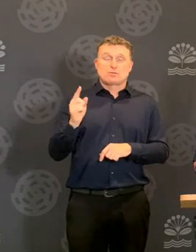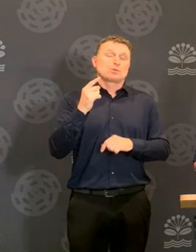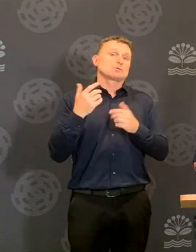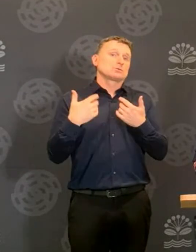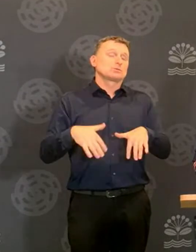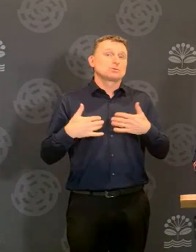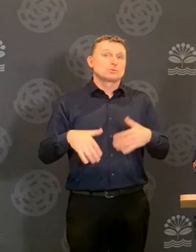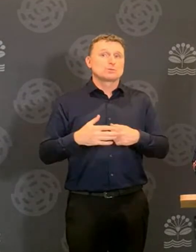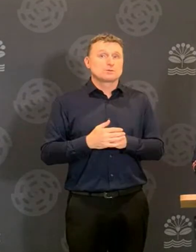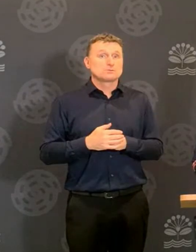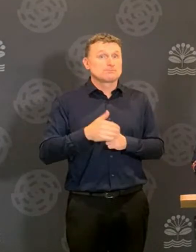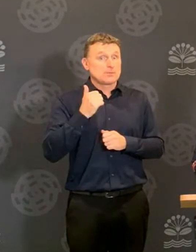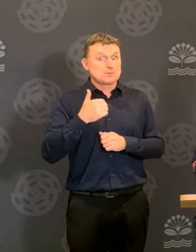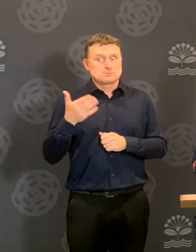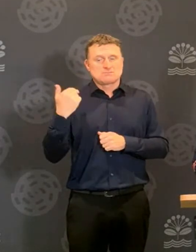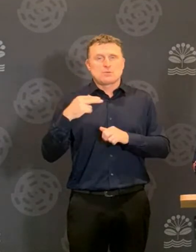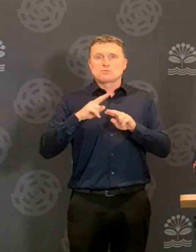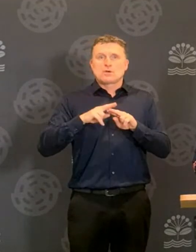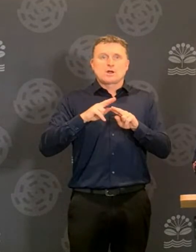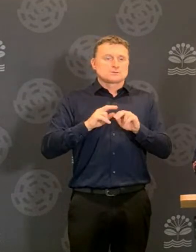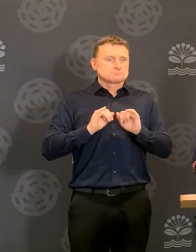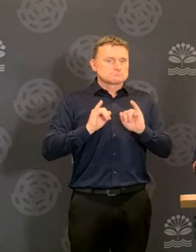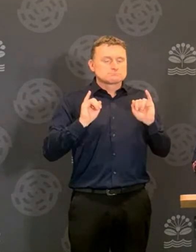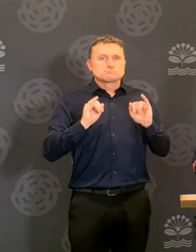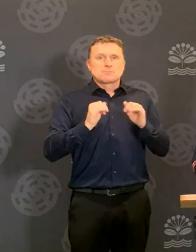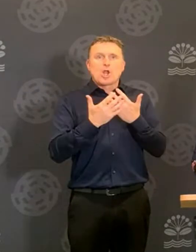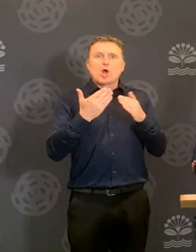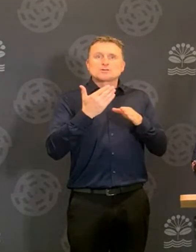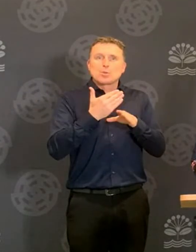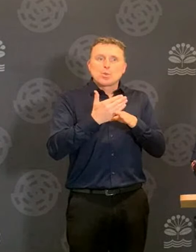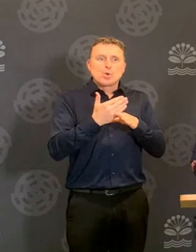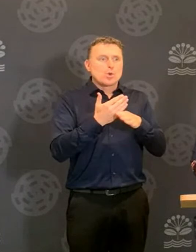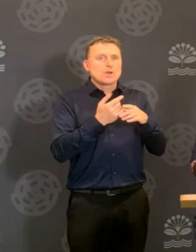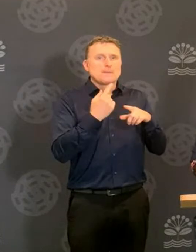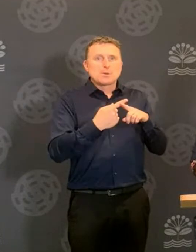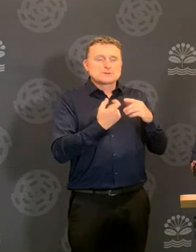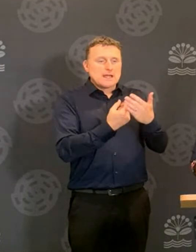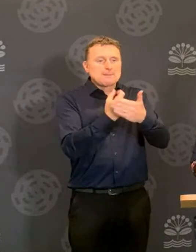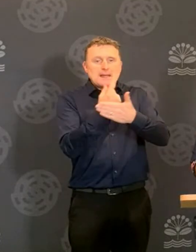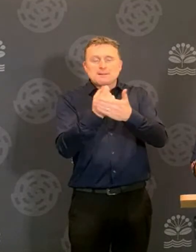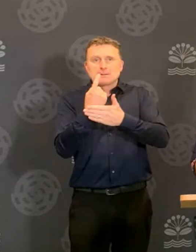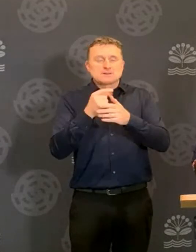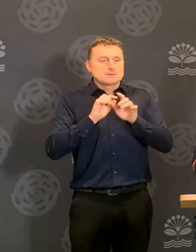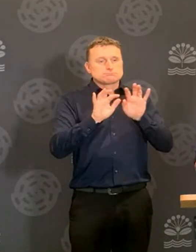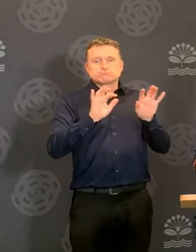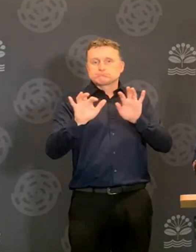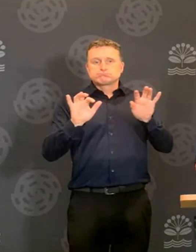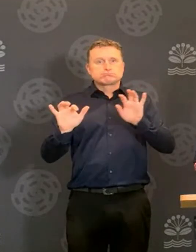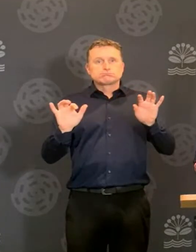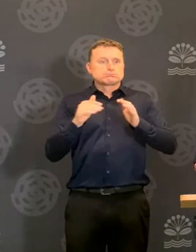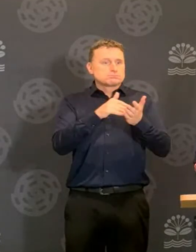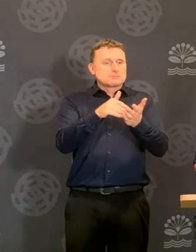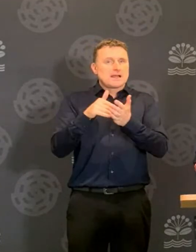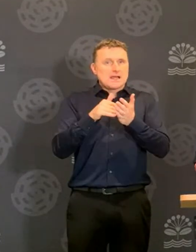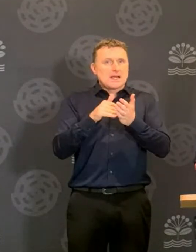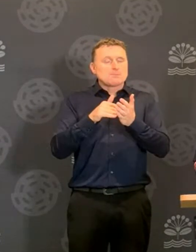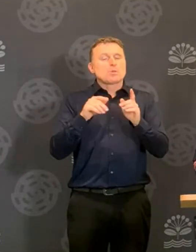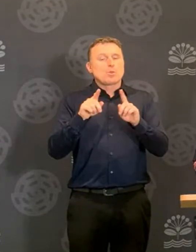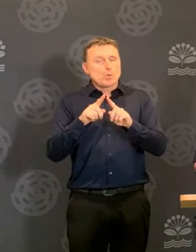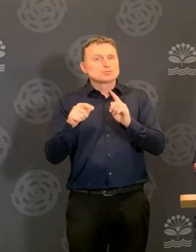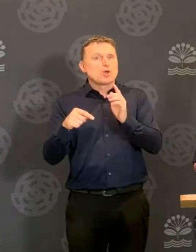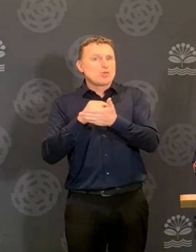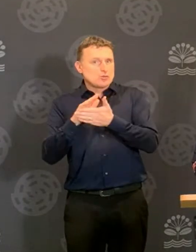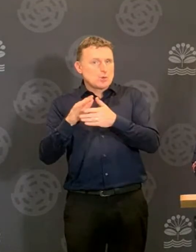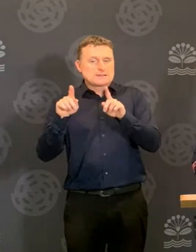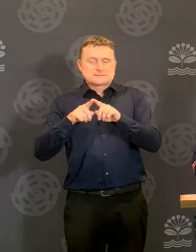Certainly there was a huge volume of work on Friday and Saturday, so again on Tuesday and Wednesday as we had that further band of bad weather